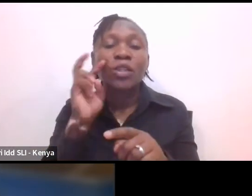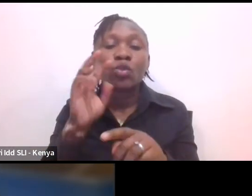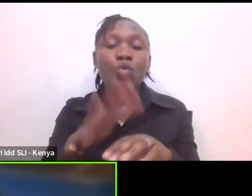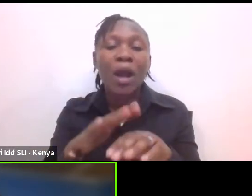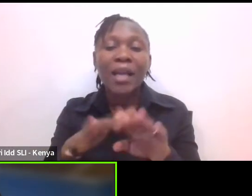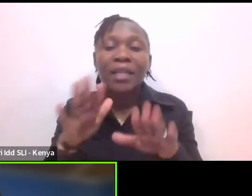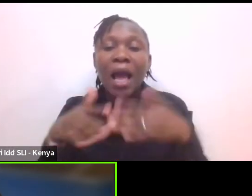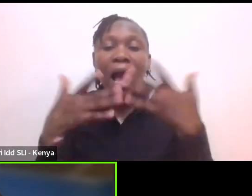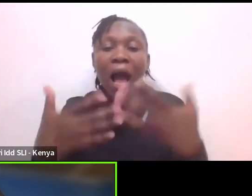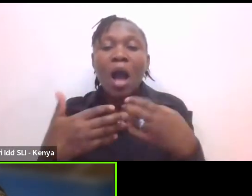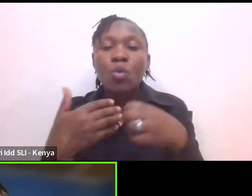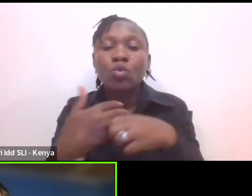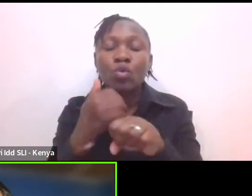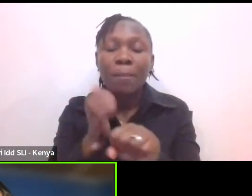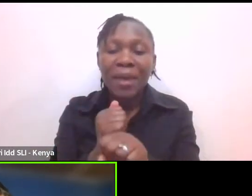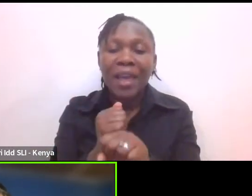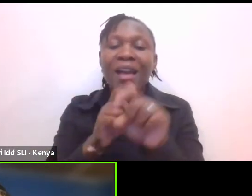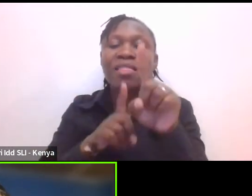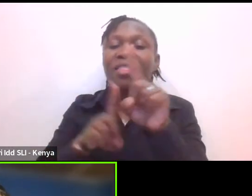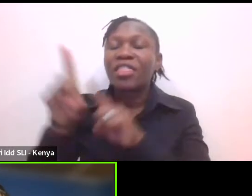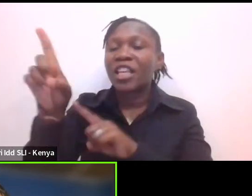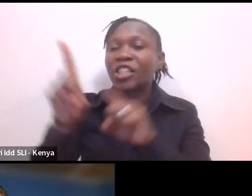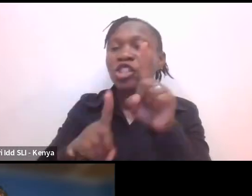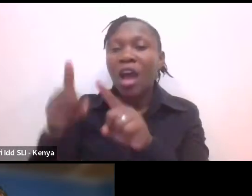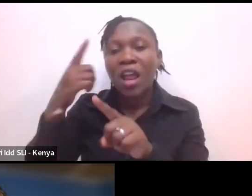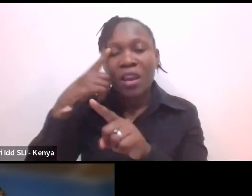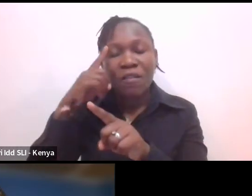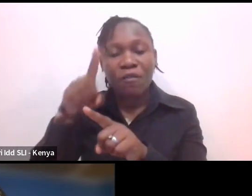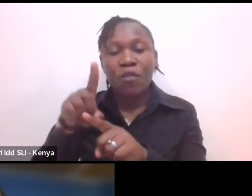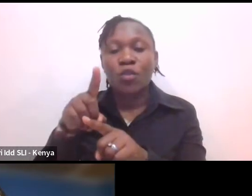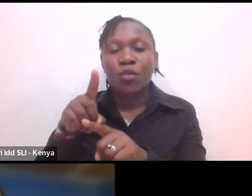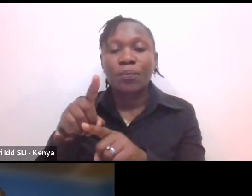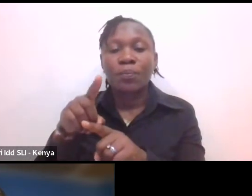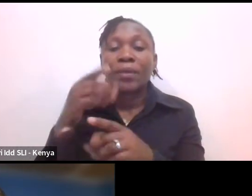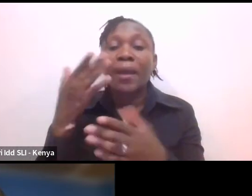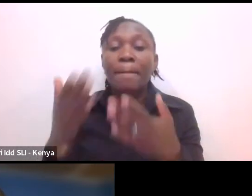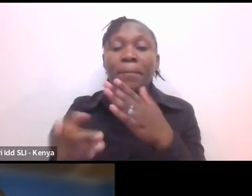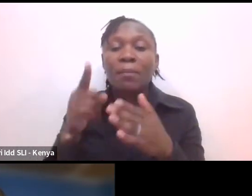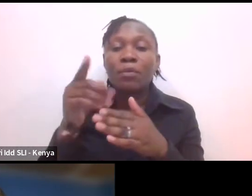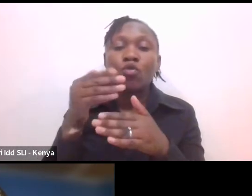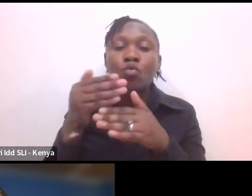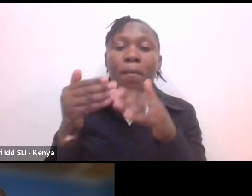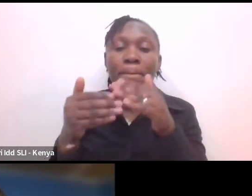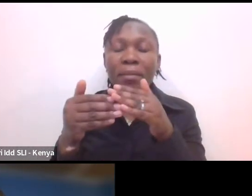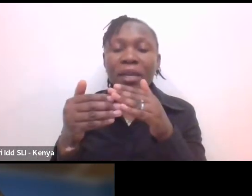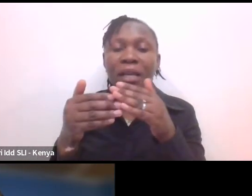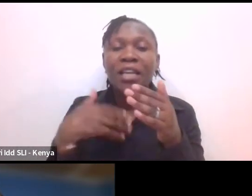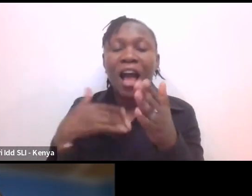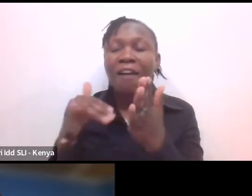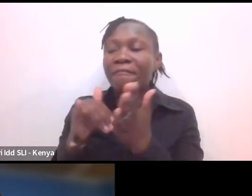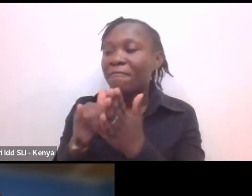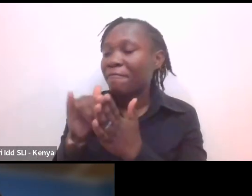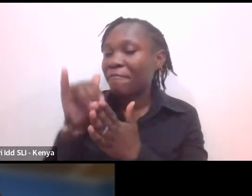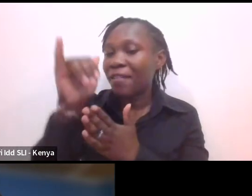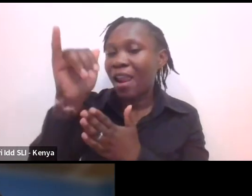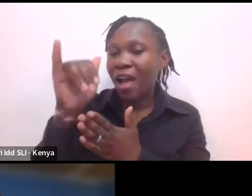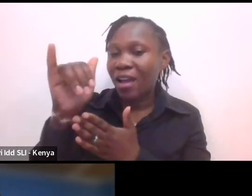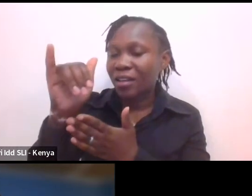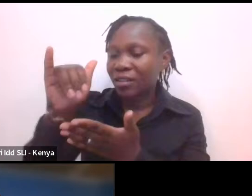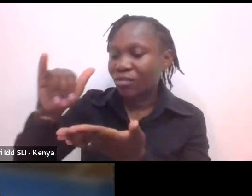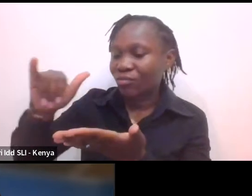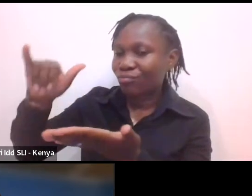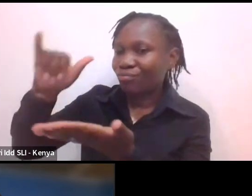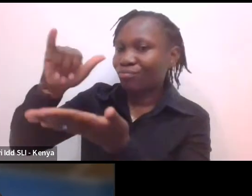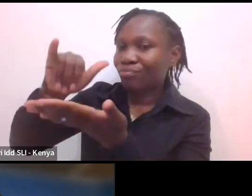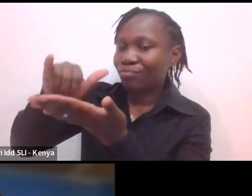traveling. Right. But if you build your flight path, I mean, that's a current term in the UK. If you build your